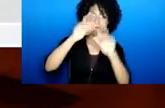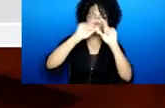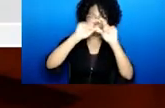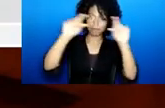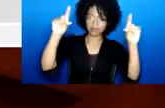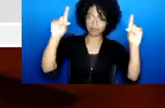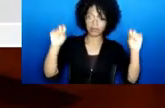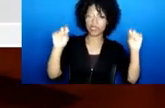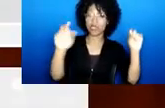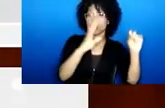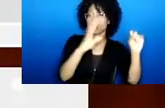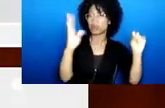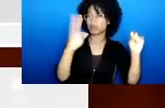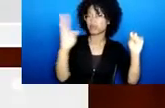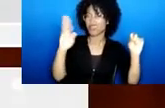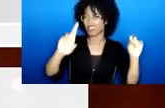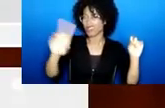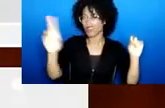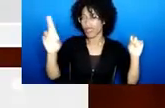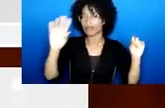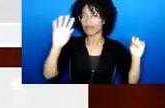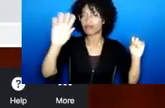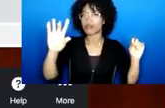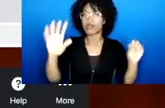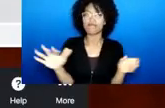the right-hand side, click full screen.